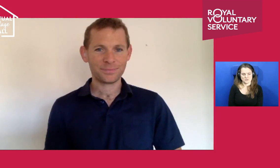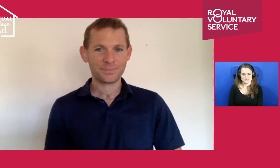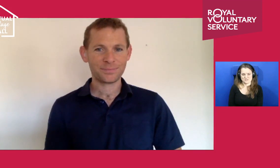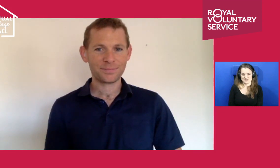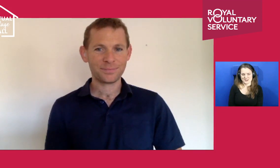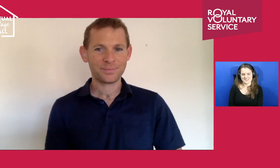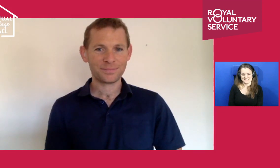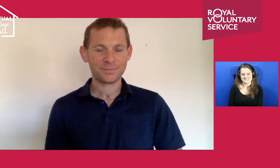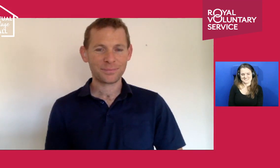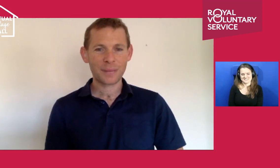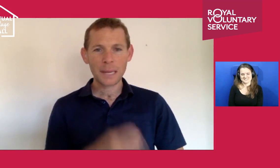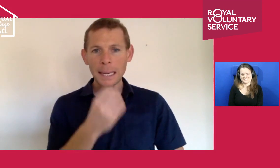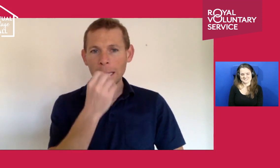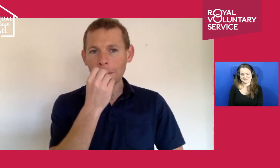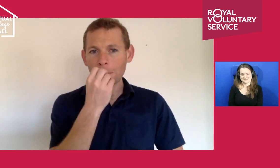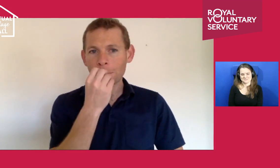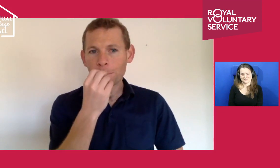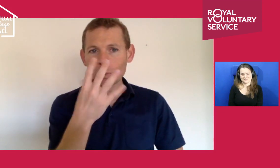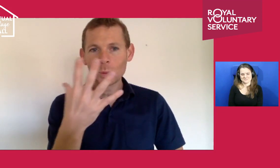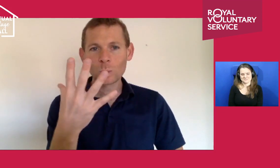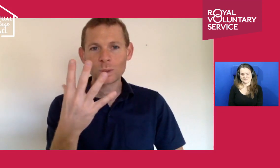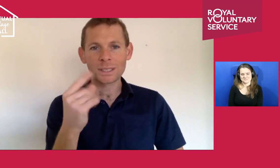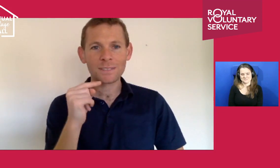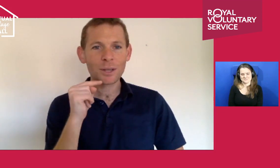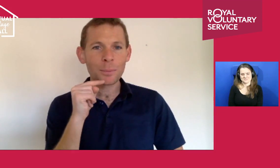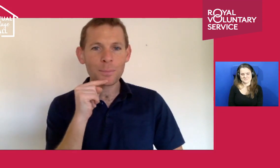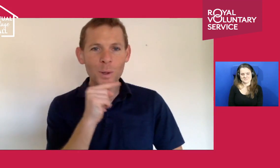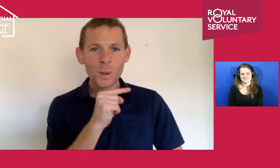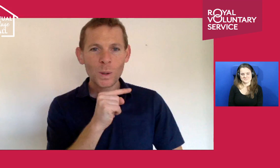Or beautiful girl.